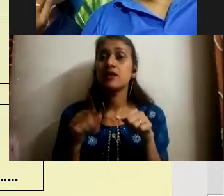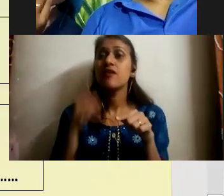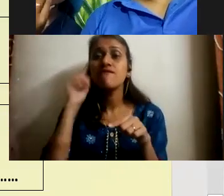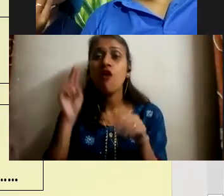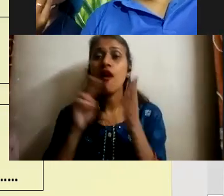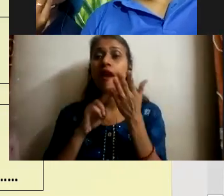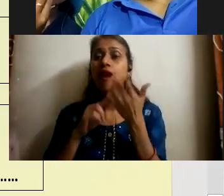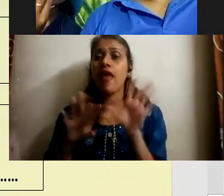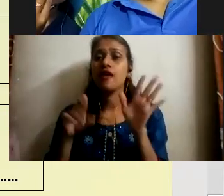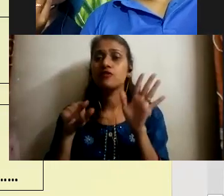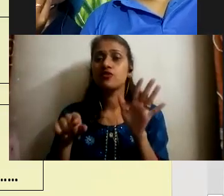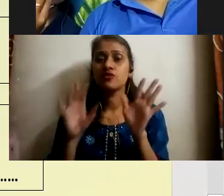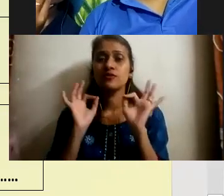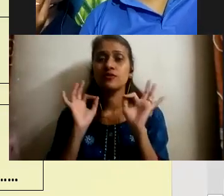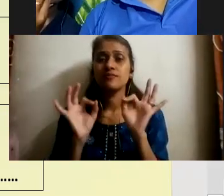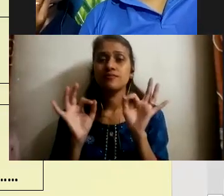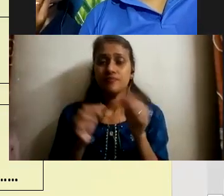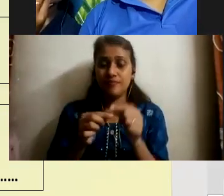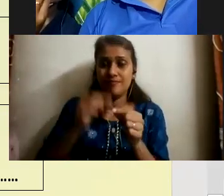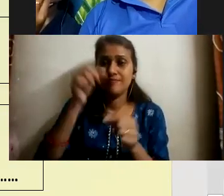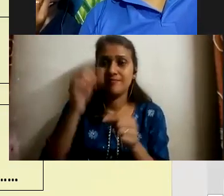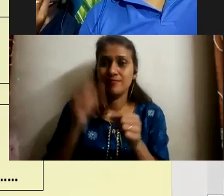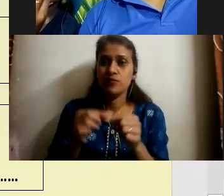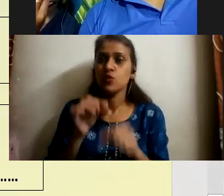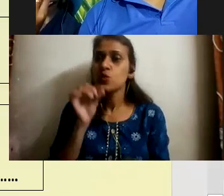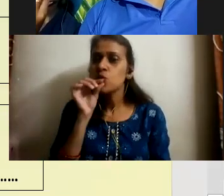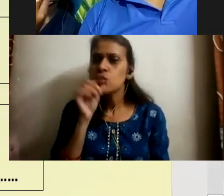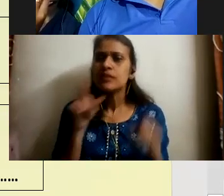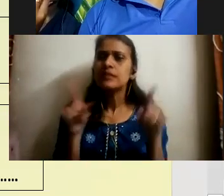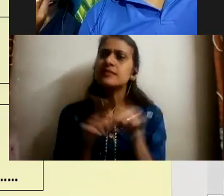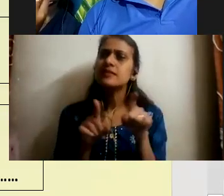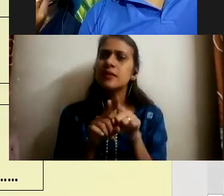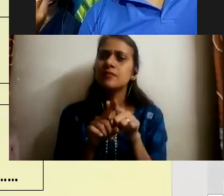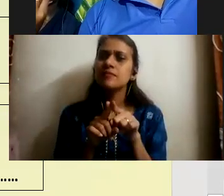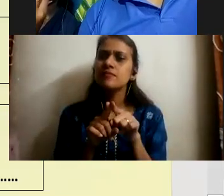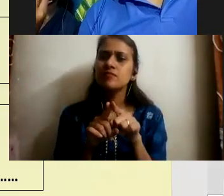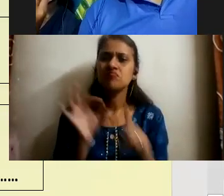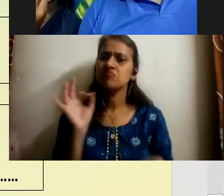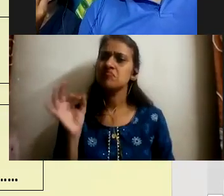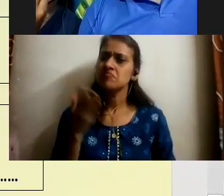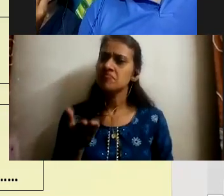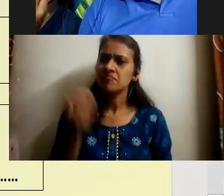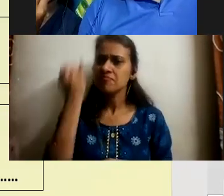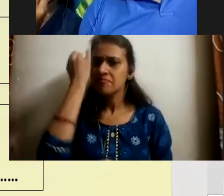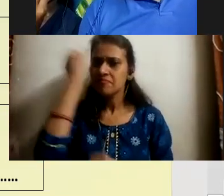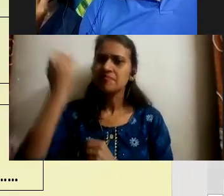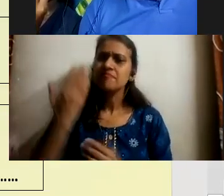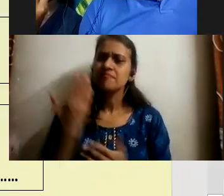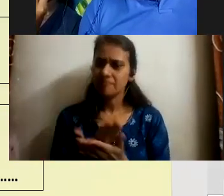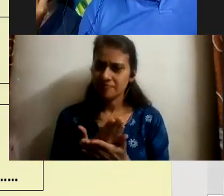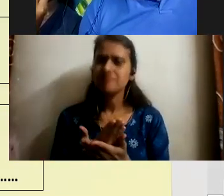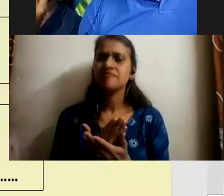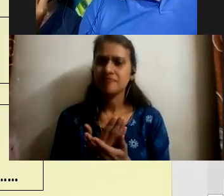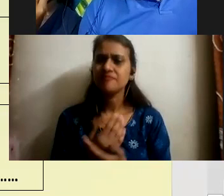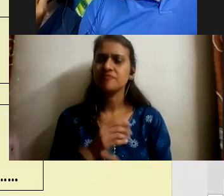element, the wheat stalk. And this is somebody who created this. So one can look at such products, innovative products, which can be,